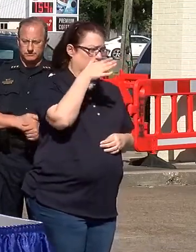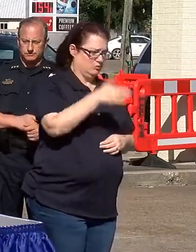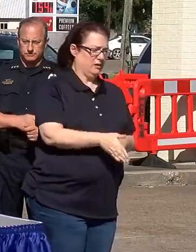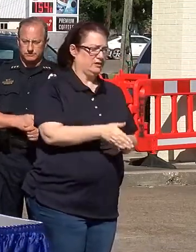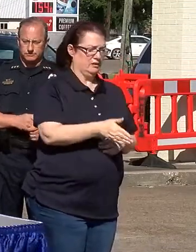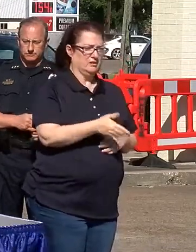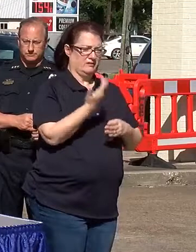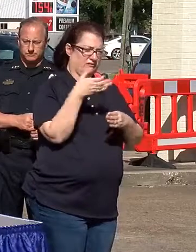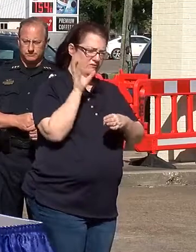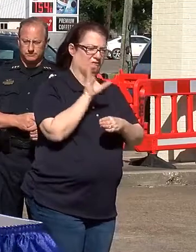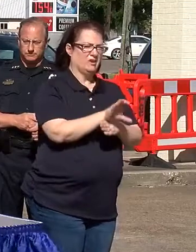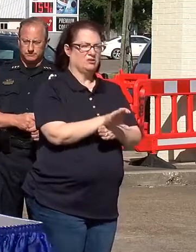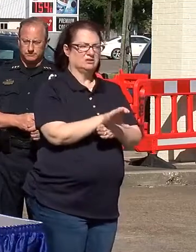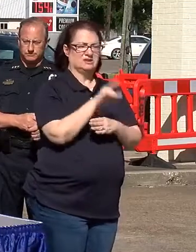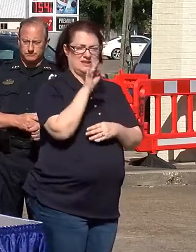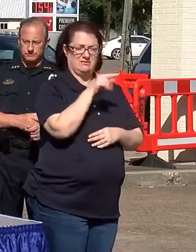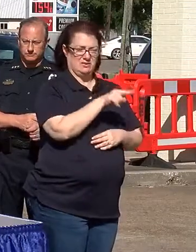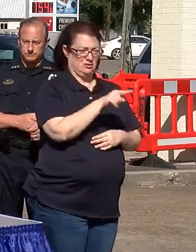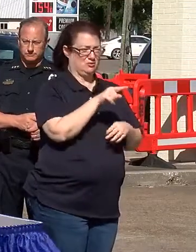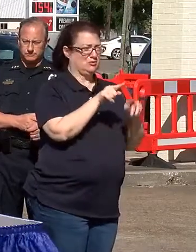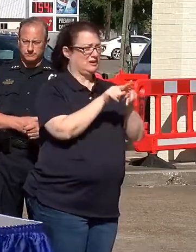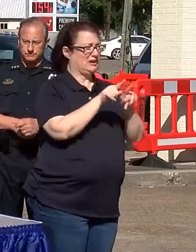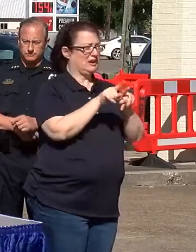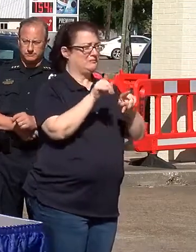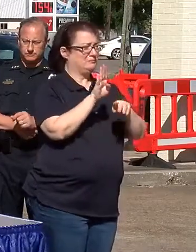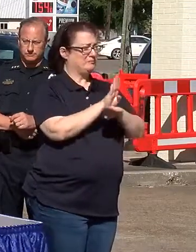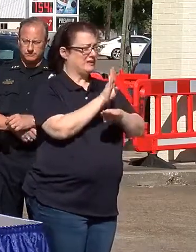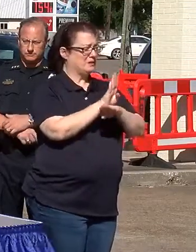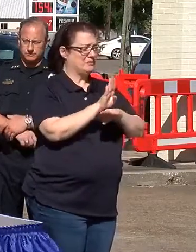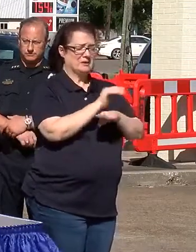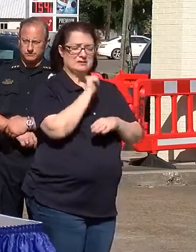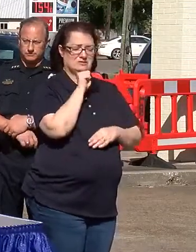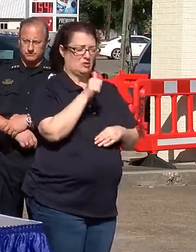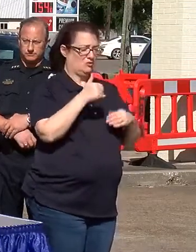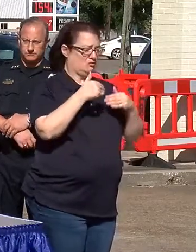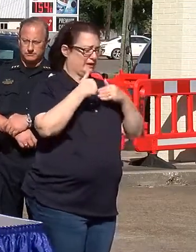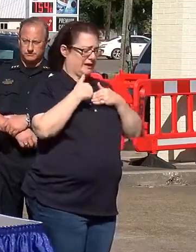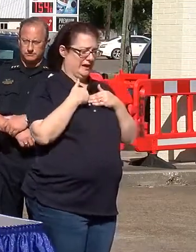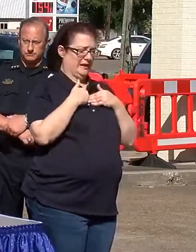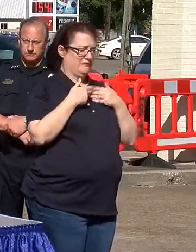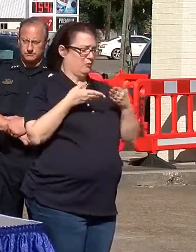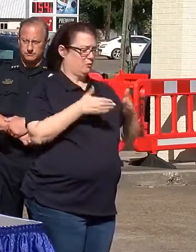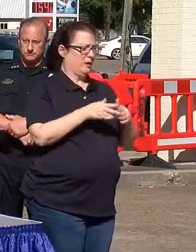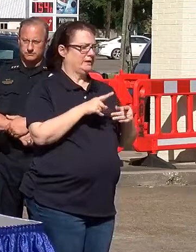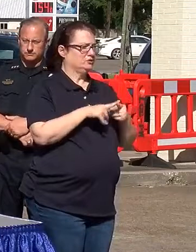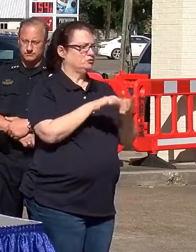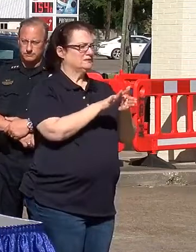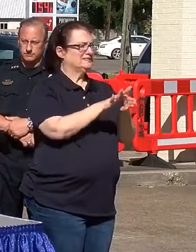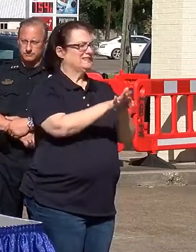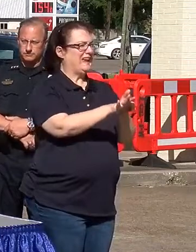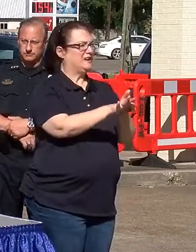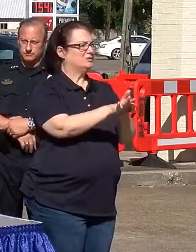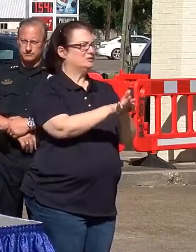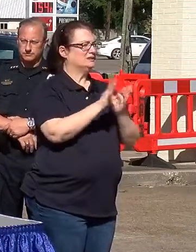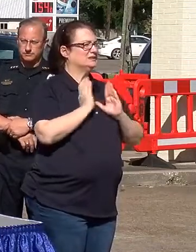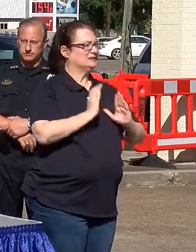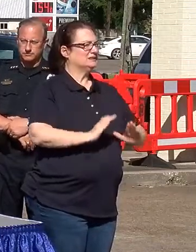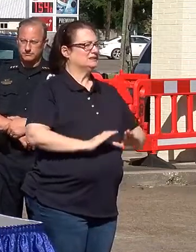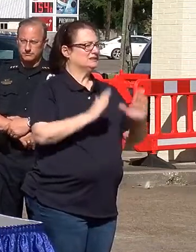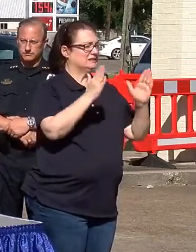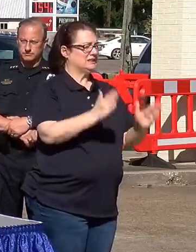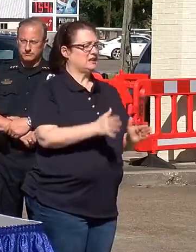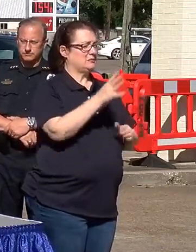If you as a business do not have mechanisms in which to count customers and determine 6 feet